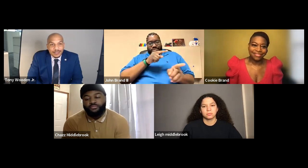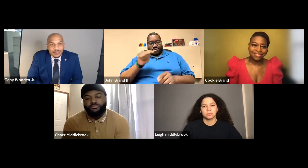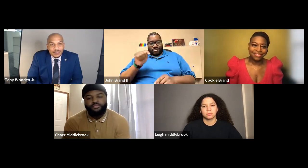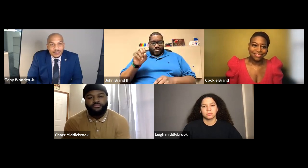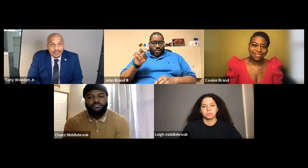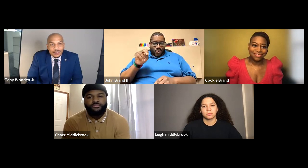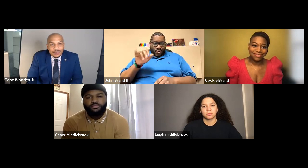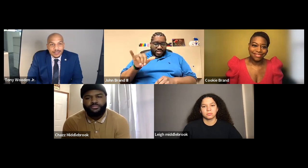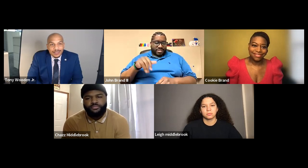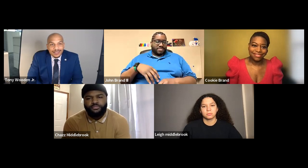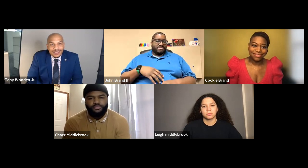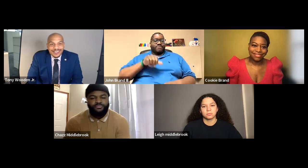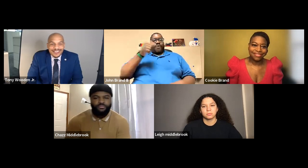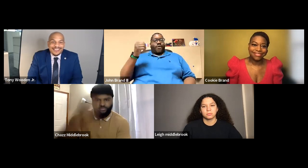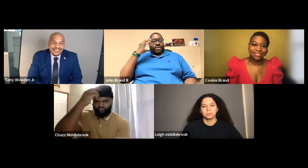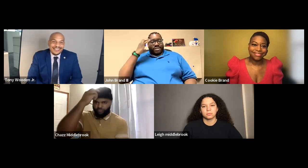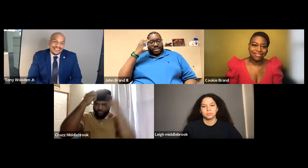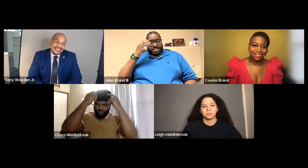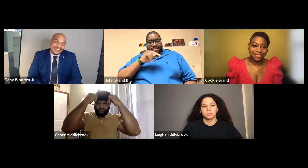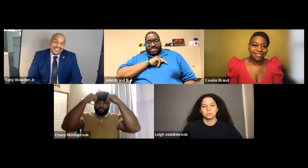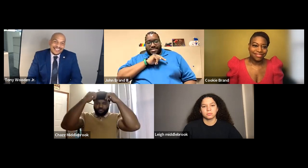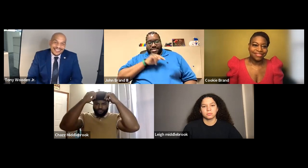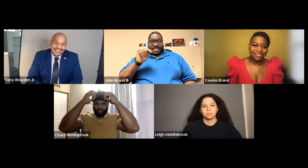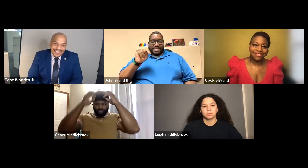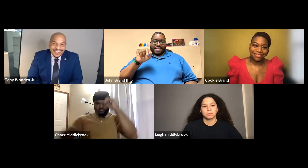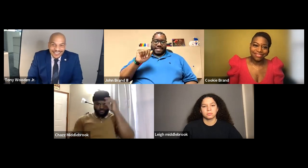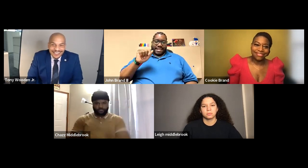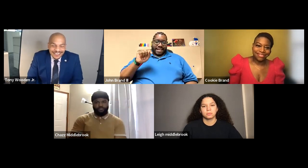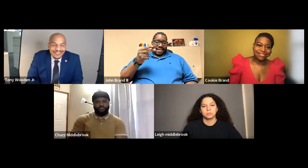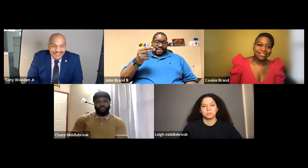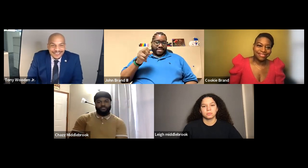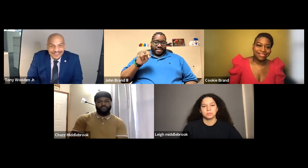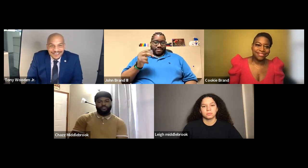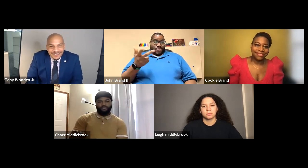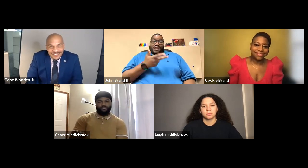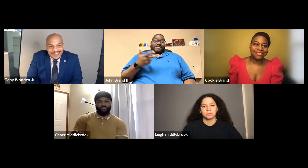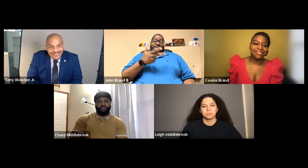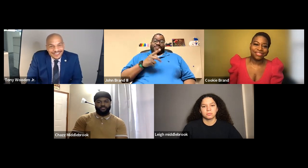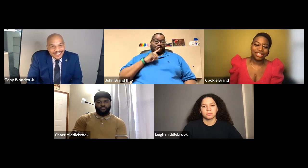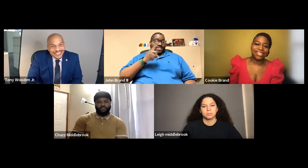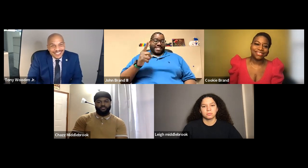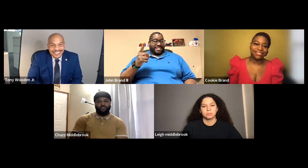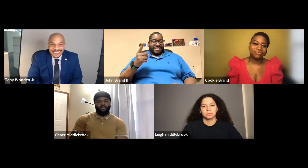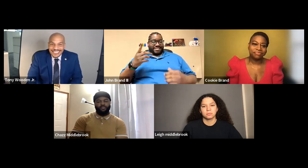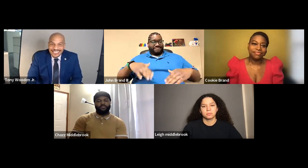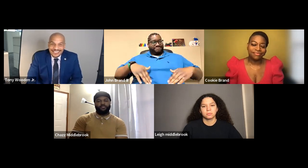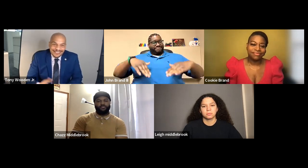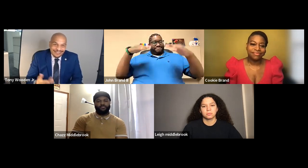to school with all of our cousins. I went to school with Tony, another cousin, Nathan, and the three of us